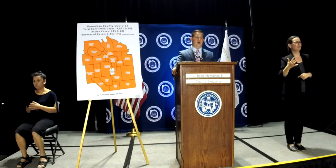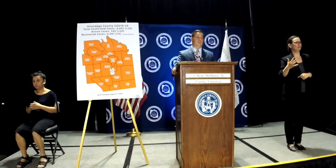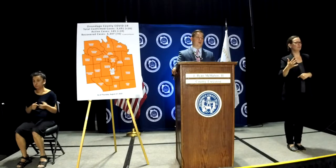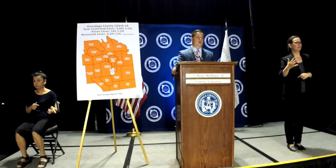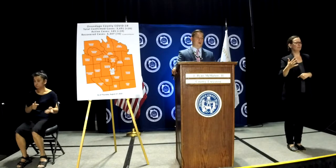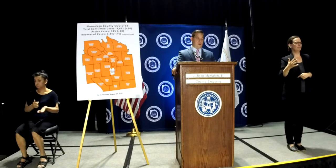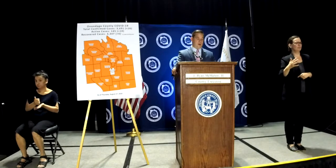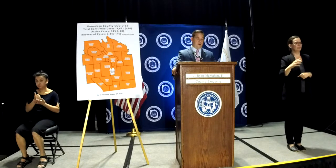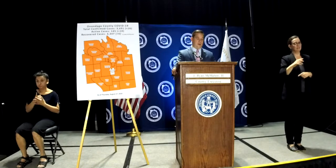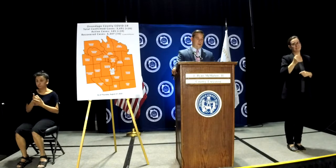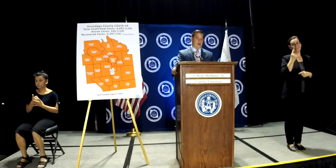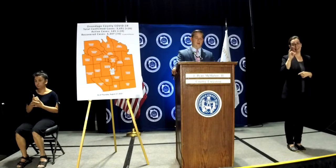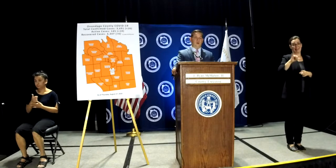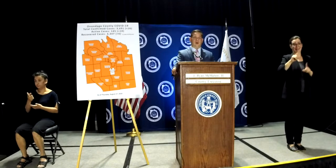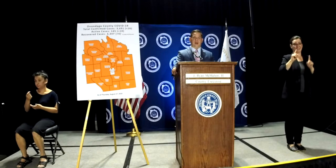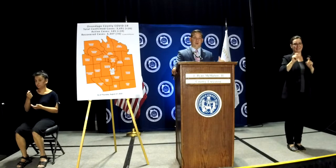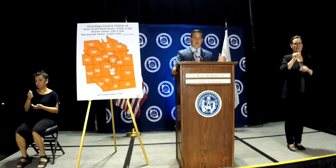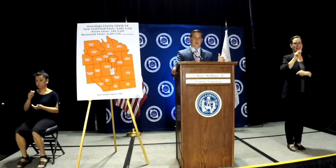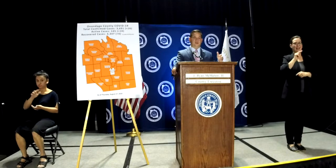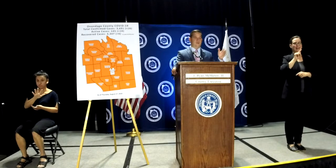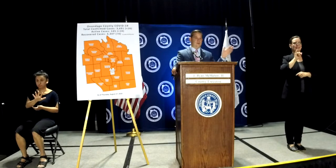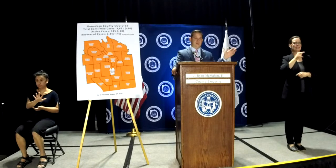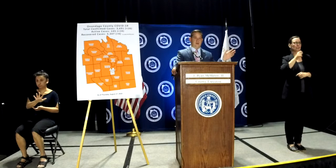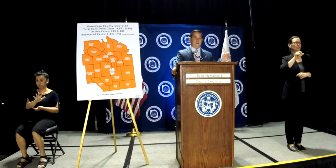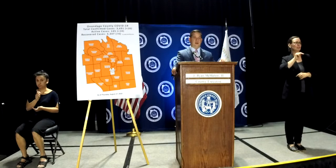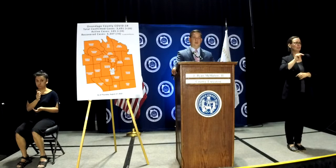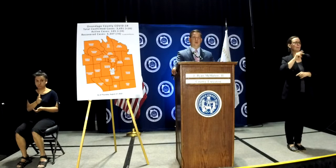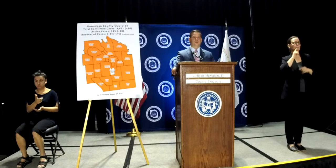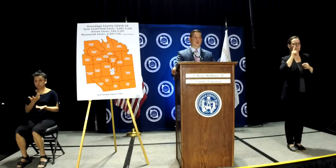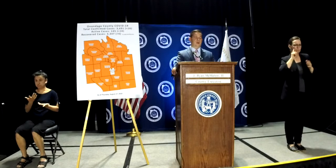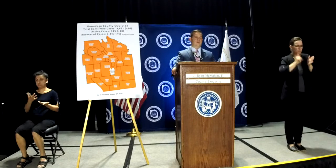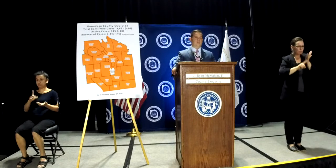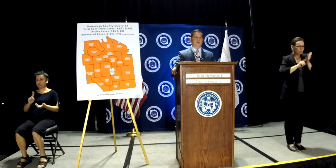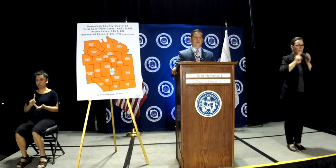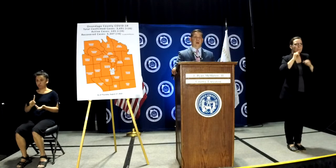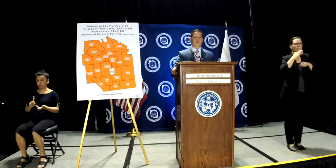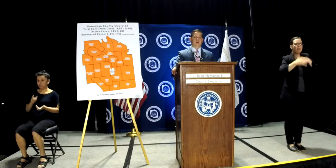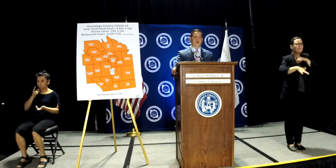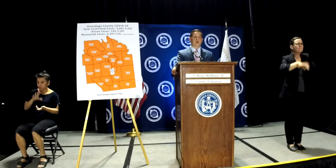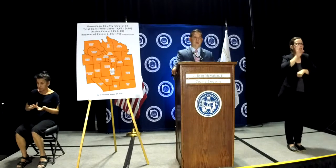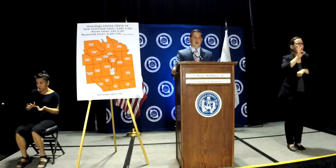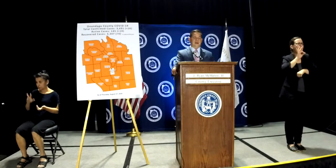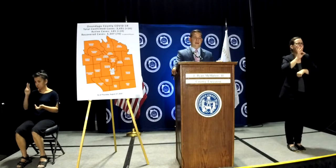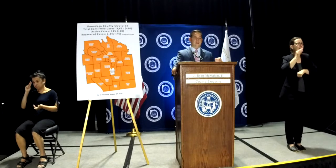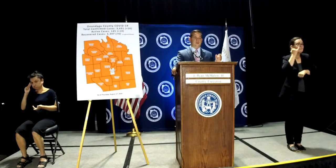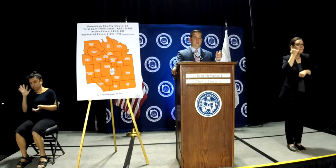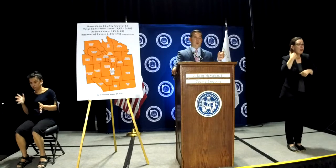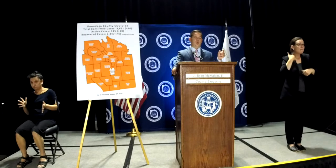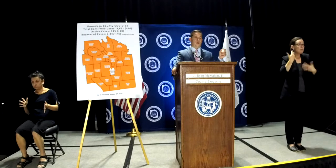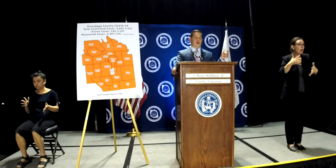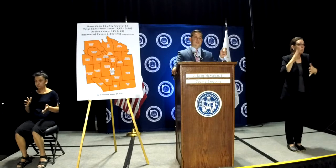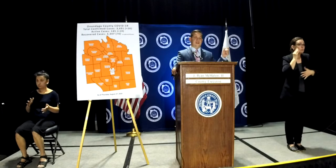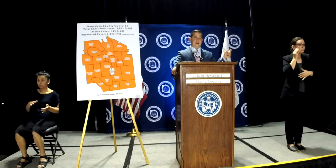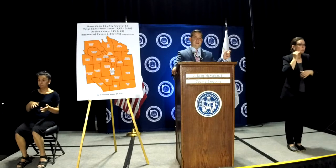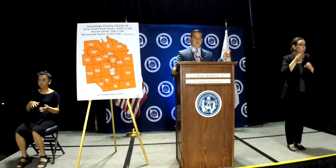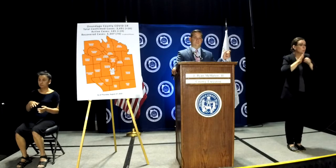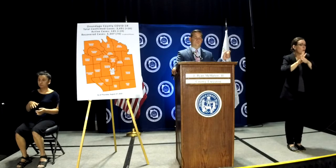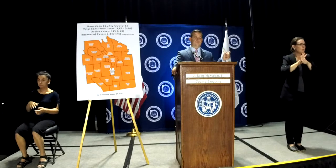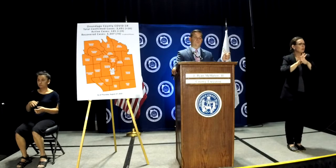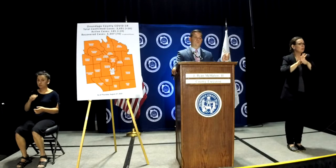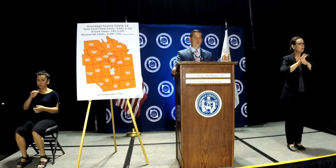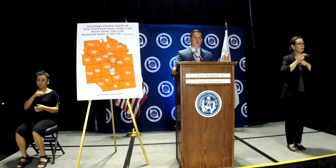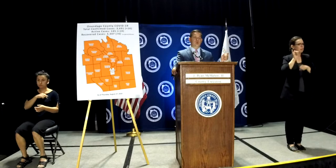this. I don't know how accurate it is. I haven't talked to Dr. Gupta or any of our people yet, but a low-cost